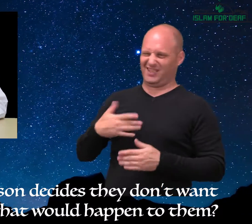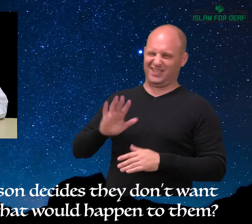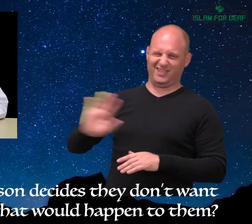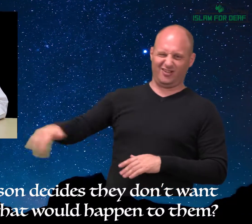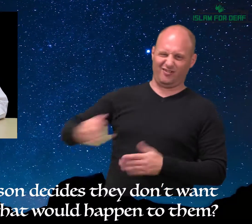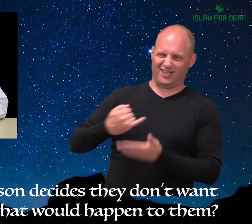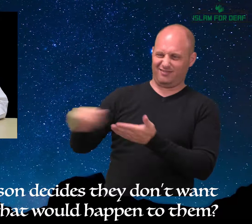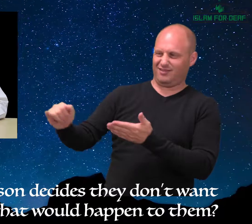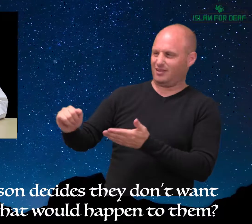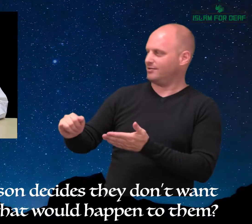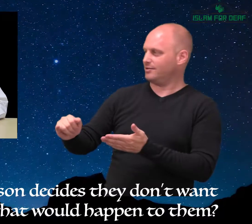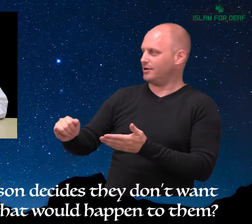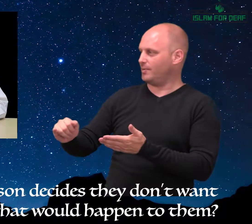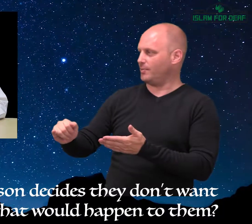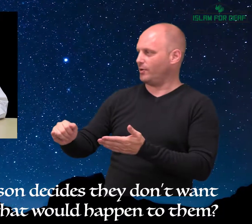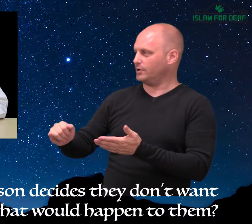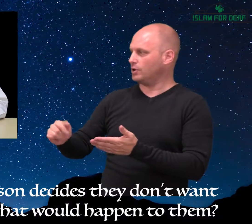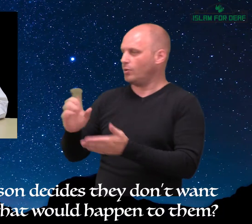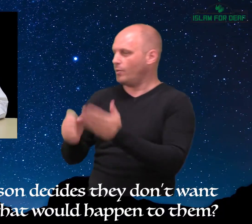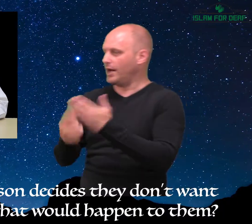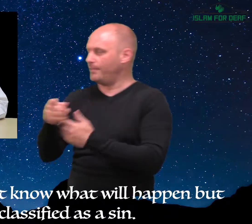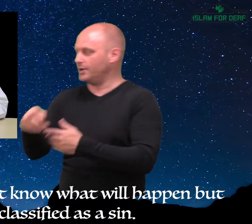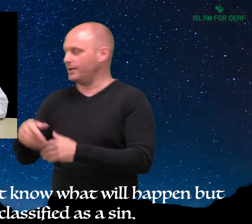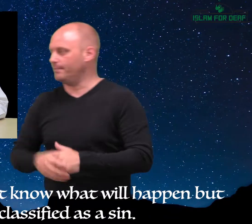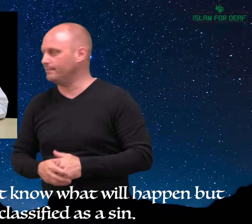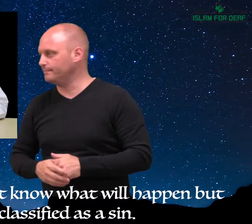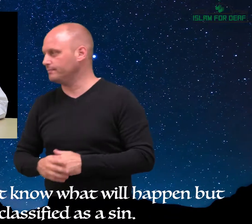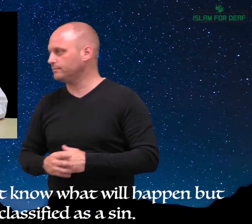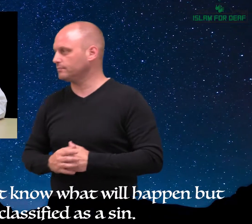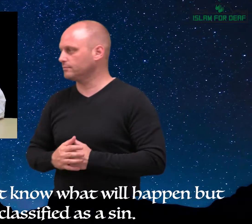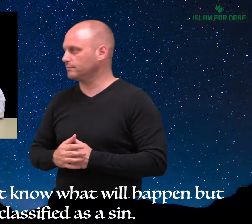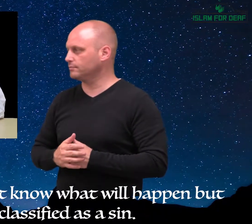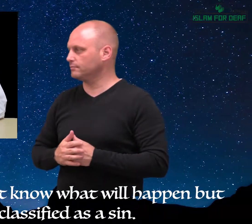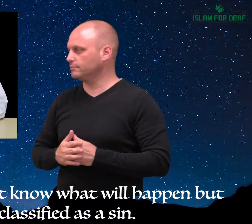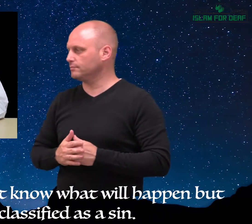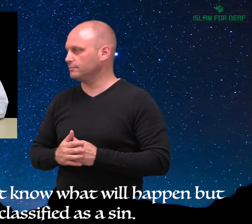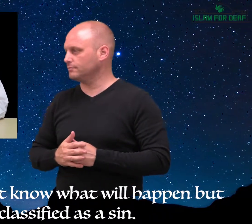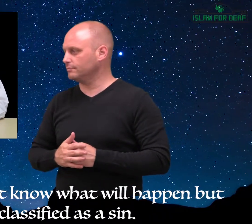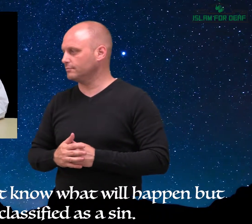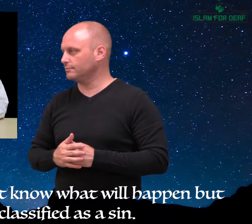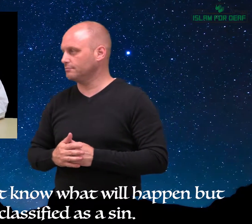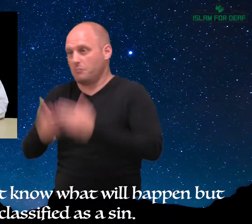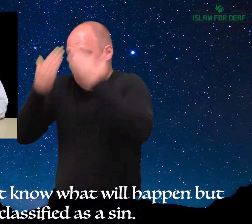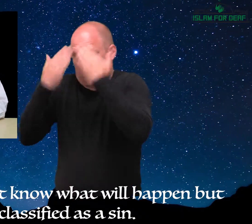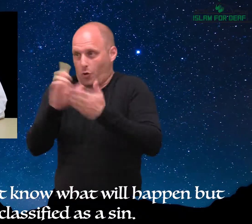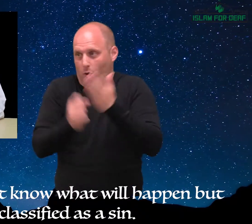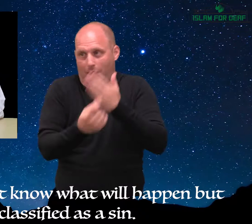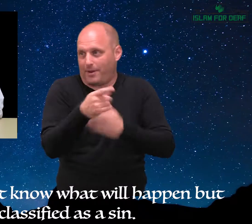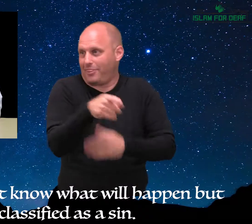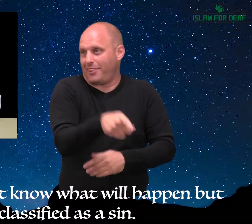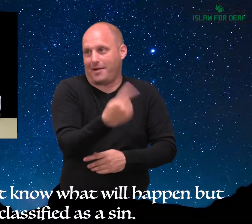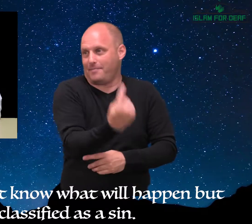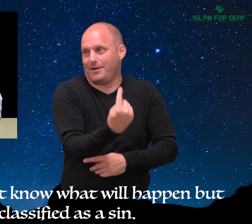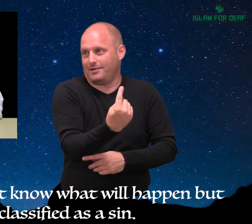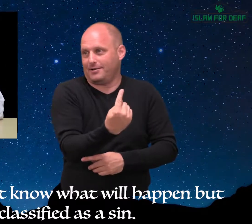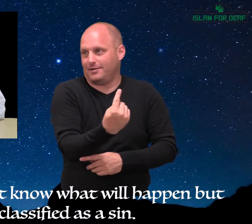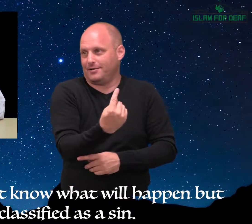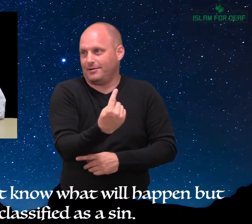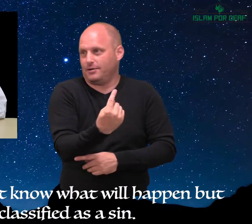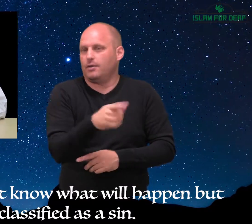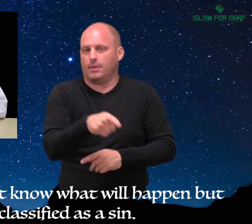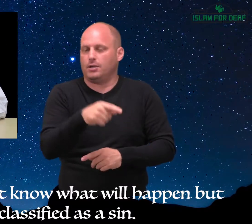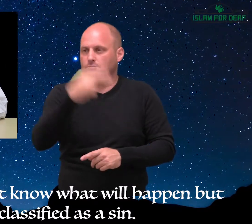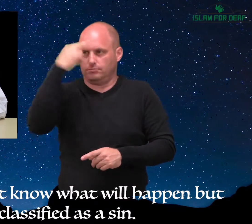What happens to them? Yeah, you're all right. Yeah. Yeah. What would happen to them? We don't know what happens, but this is classified